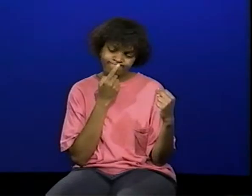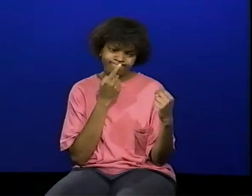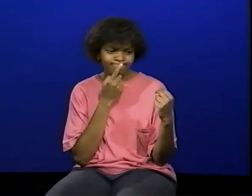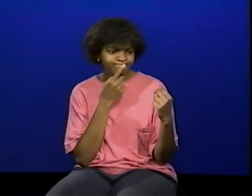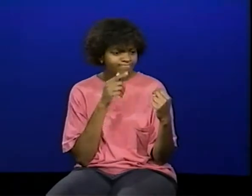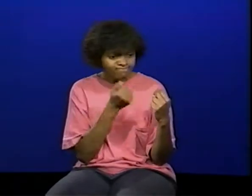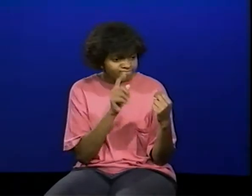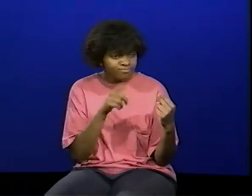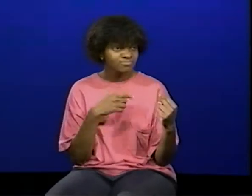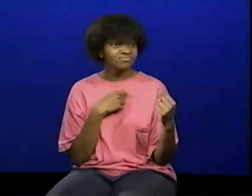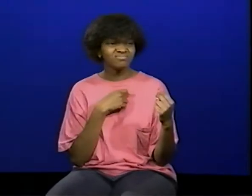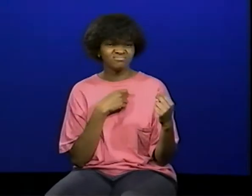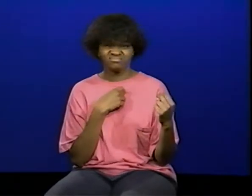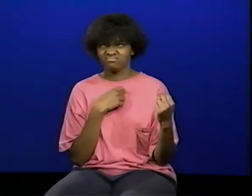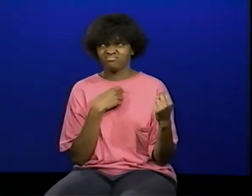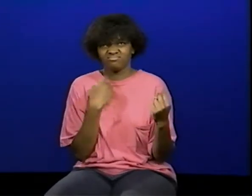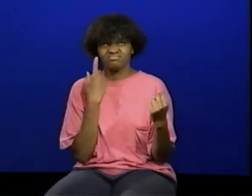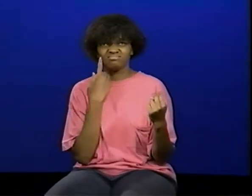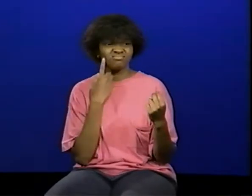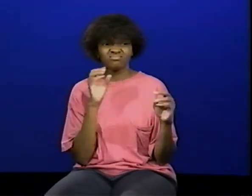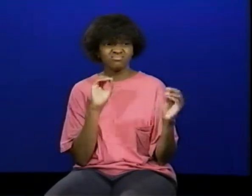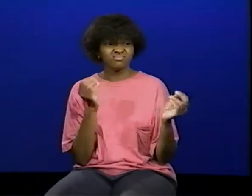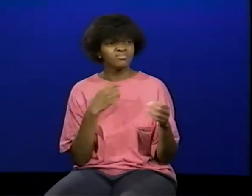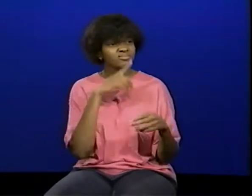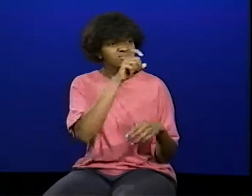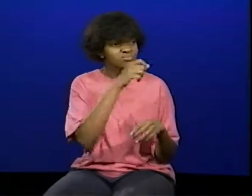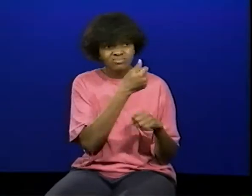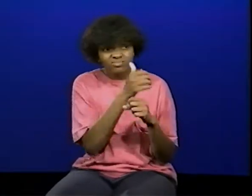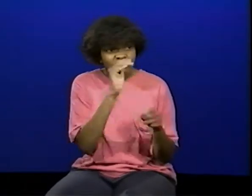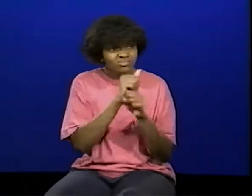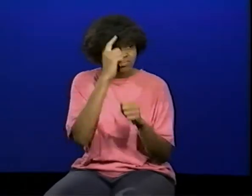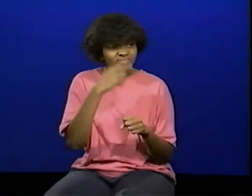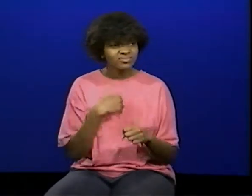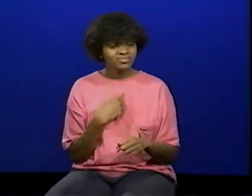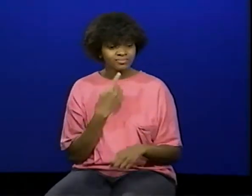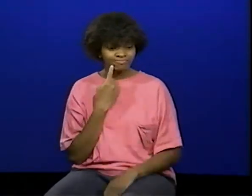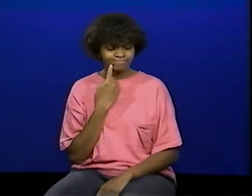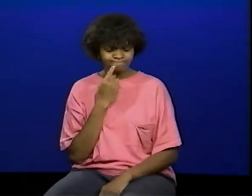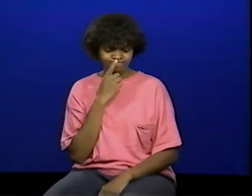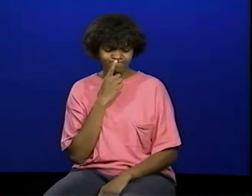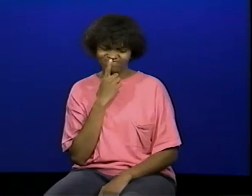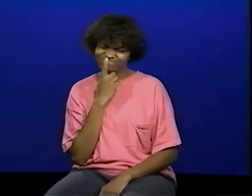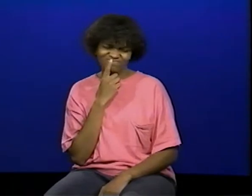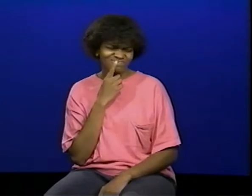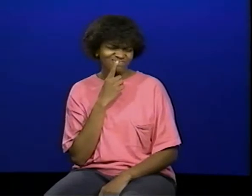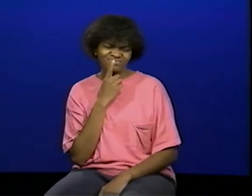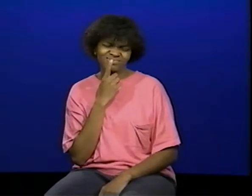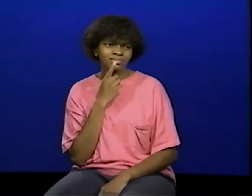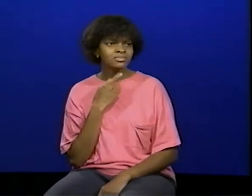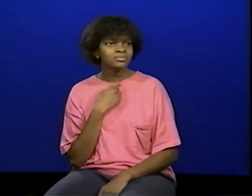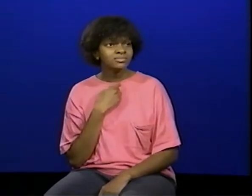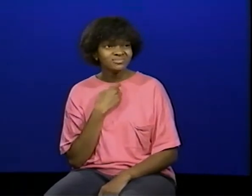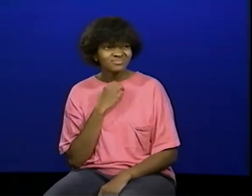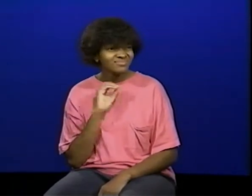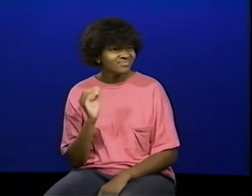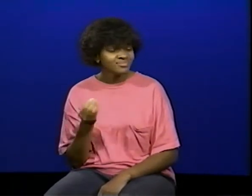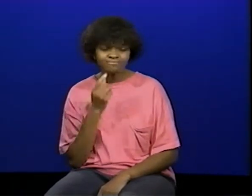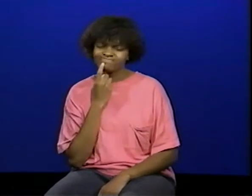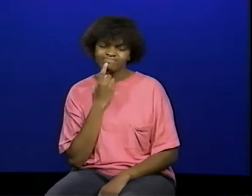Lena Darren, and she asked me if I had a TTY, if I needed one, and I said, sure, that would be great. And I